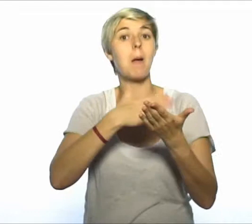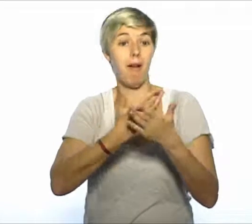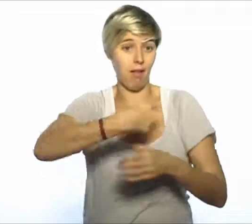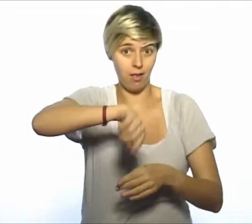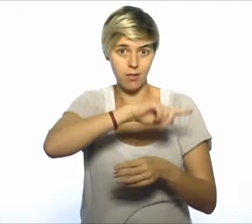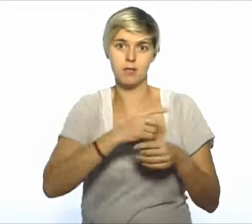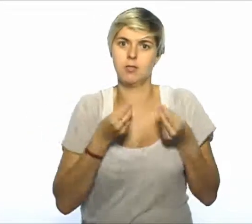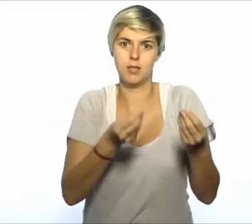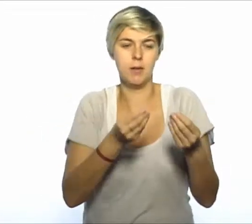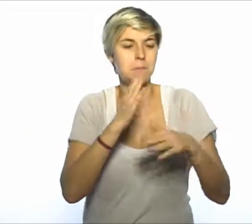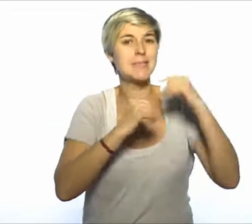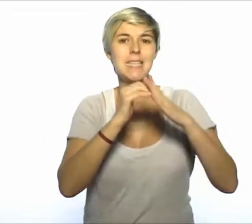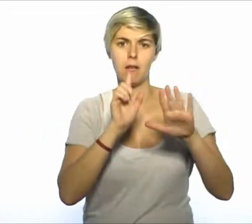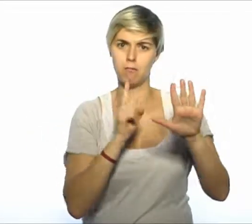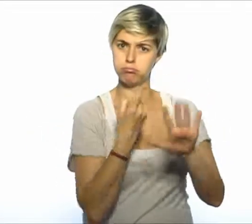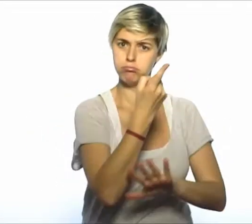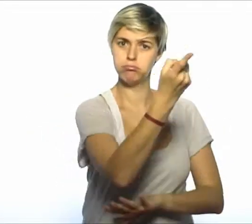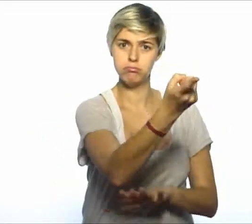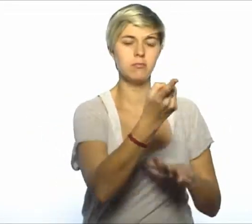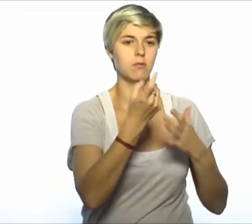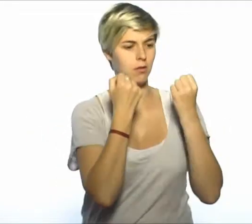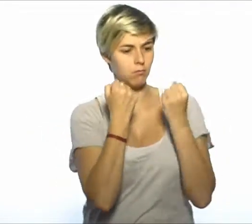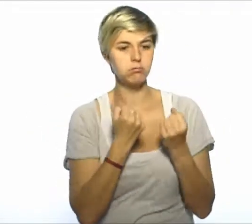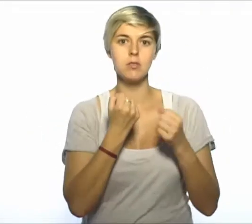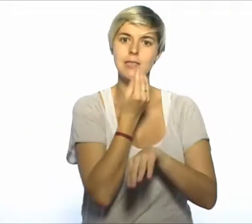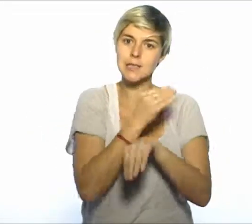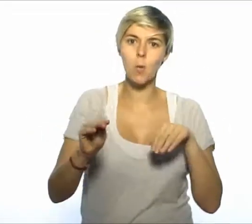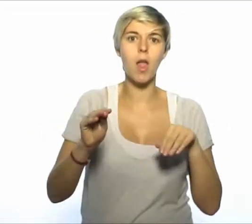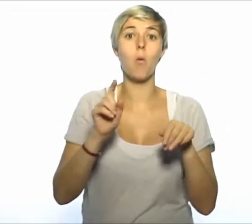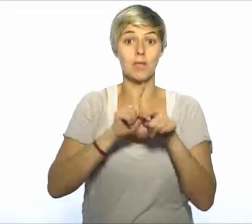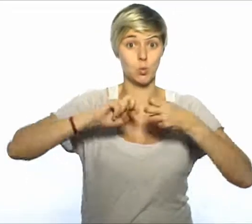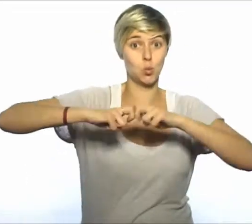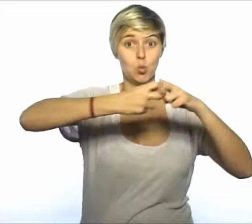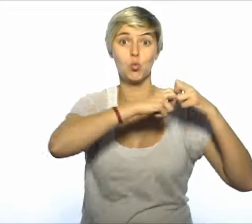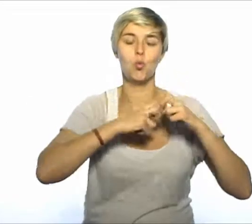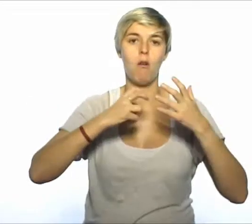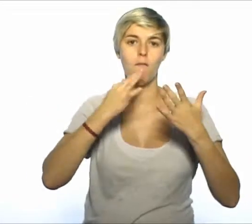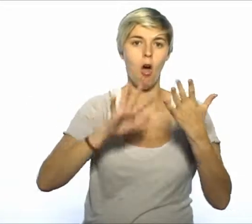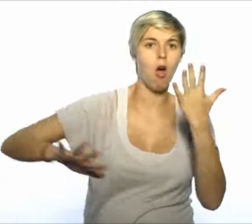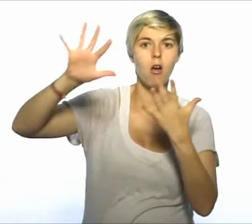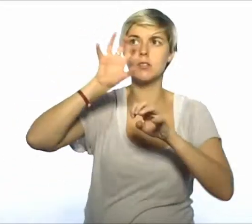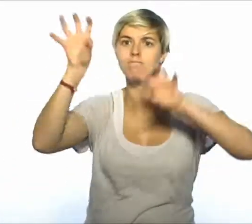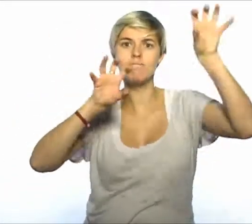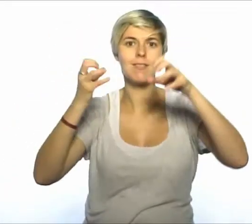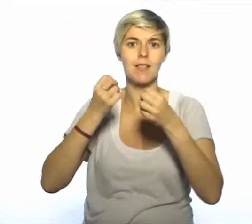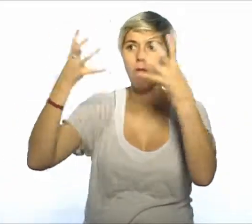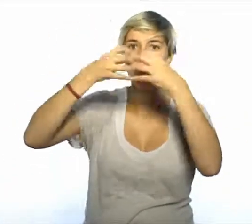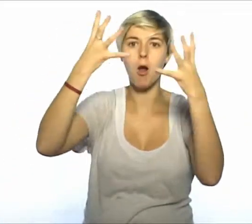to keep the profession attractive and sustainable and to secure strong positions for senior interpreters. Interpreting agencies in